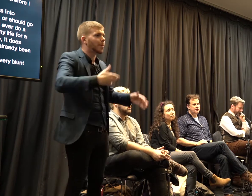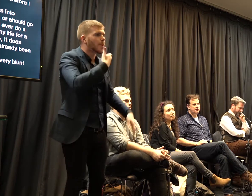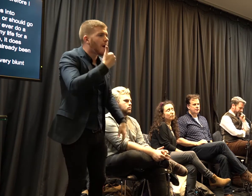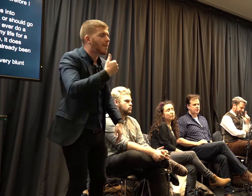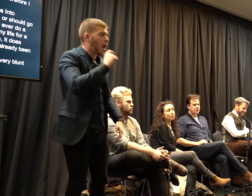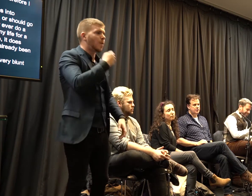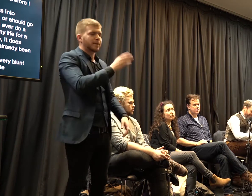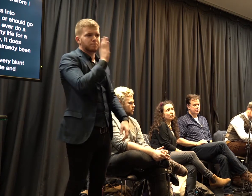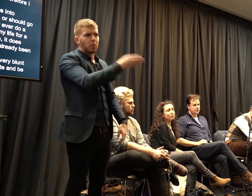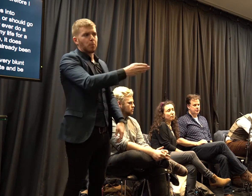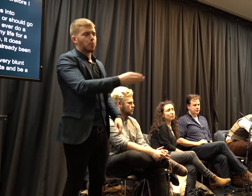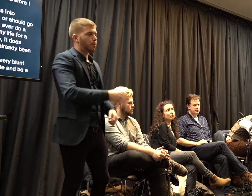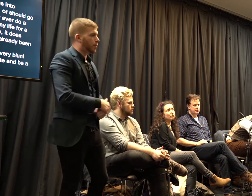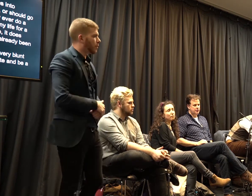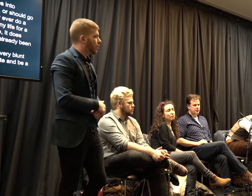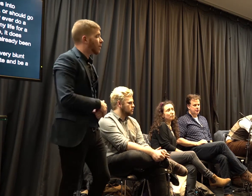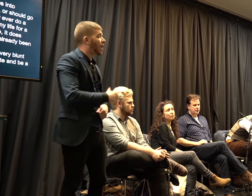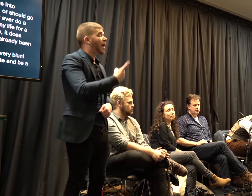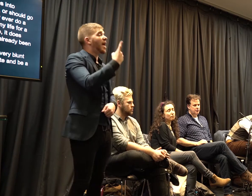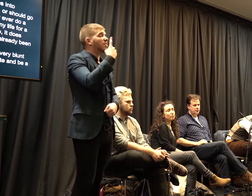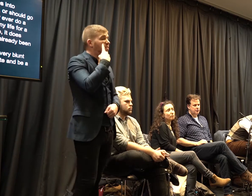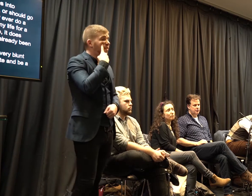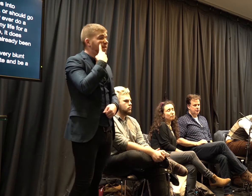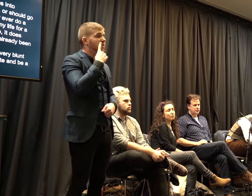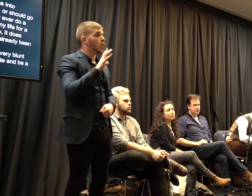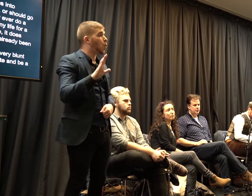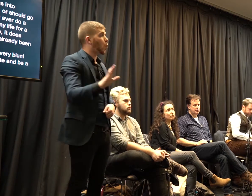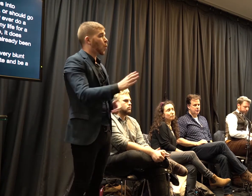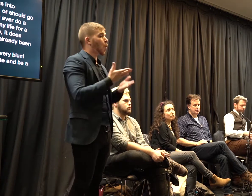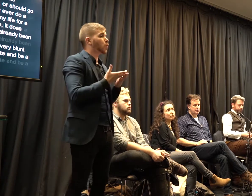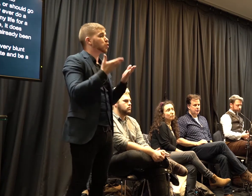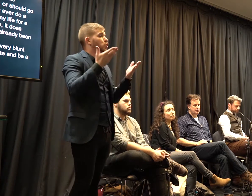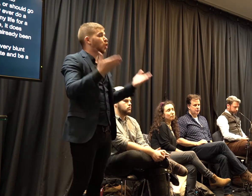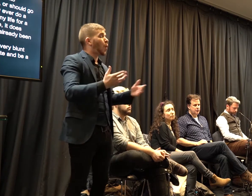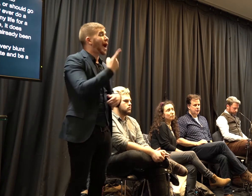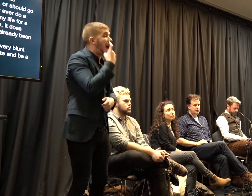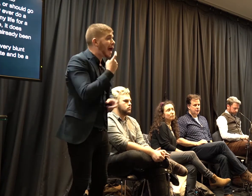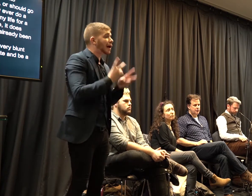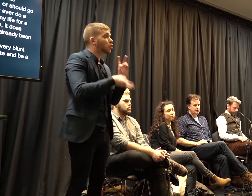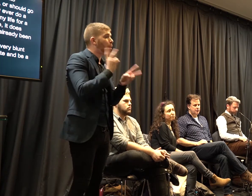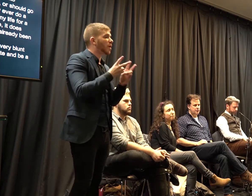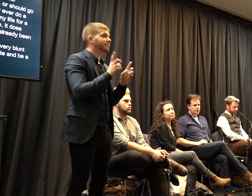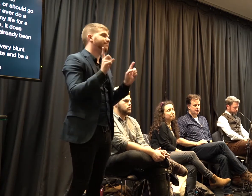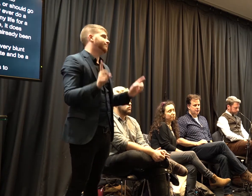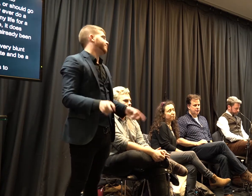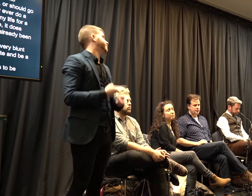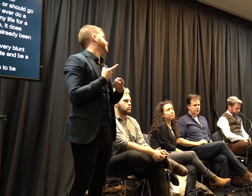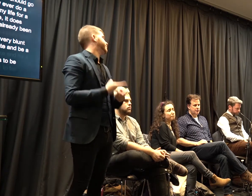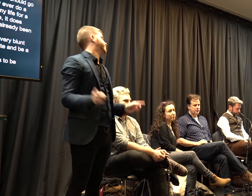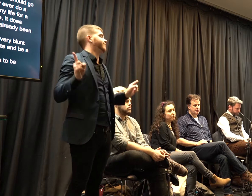brutal. I do think that not all shows lend themselves to be interpreted. Just